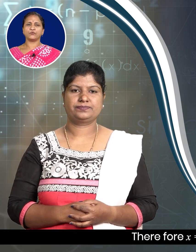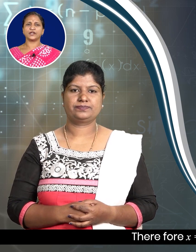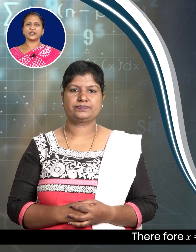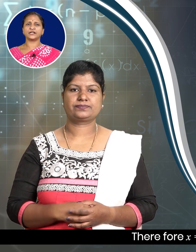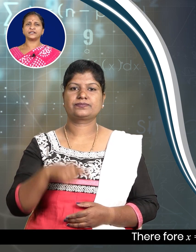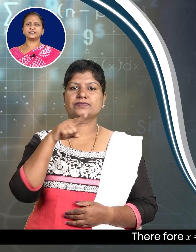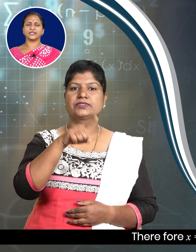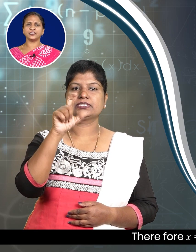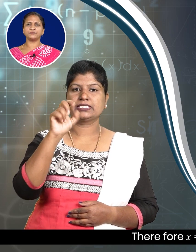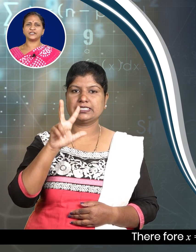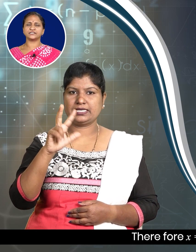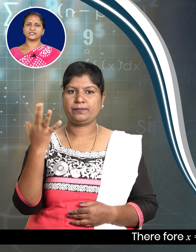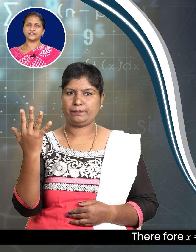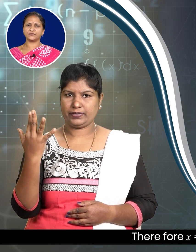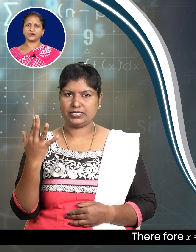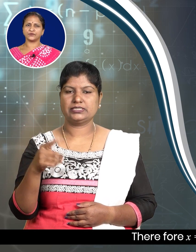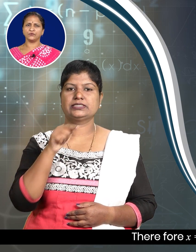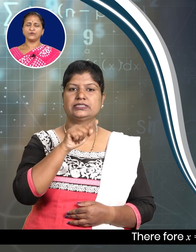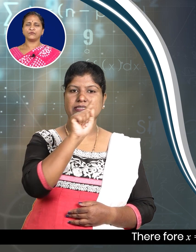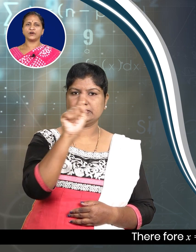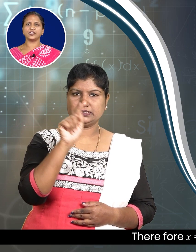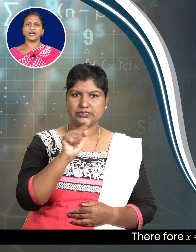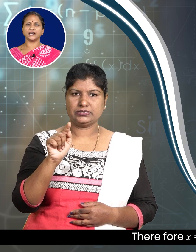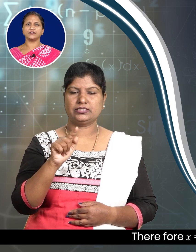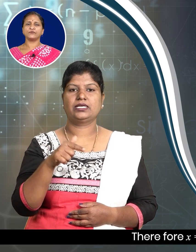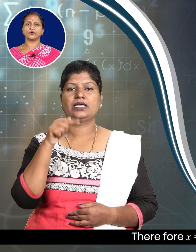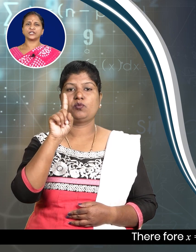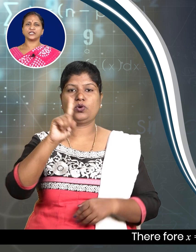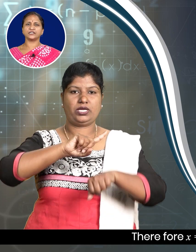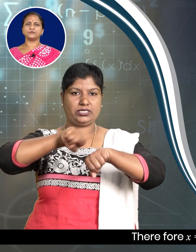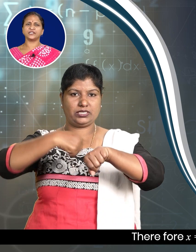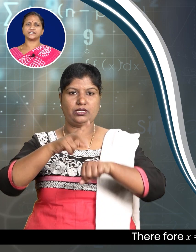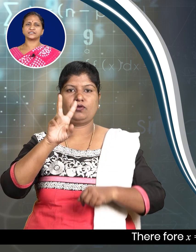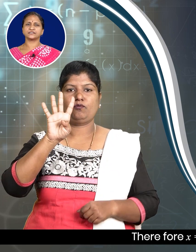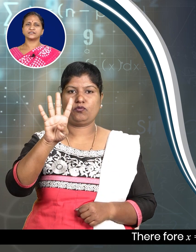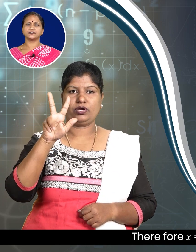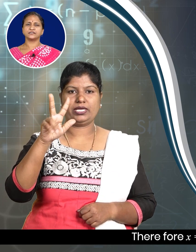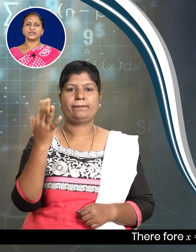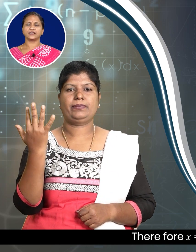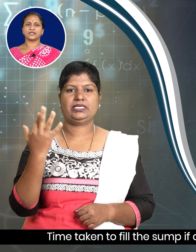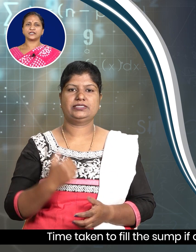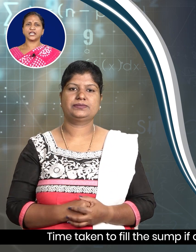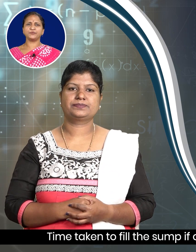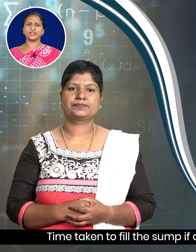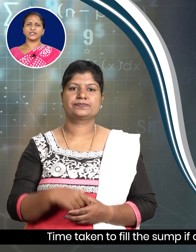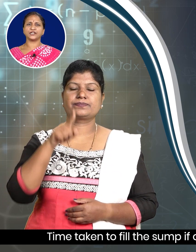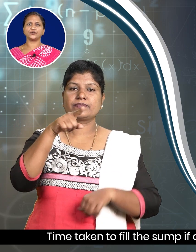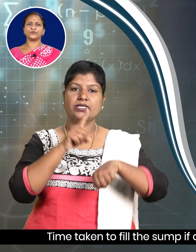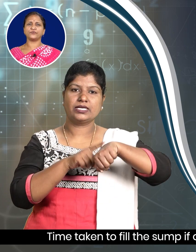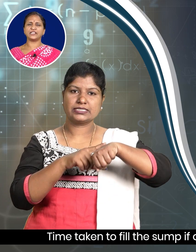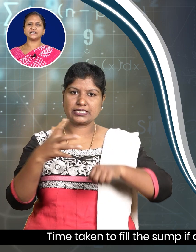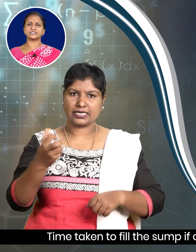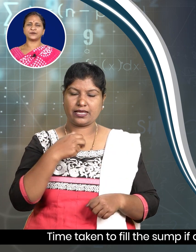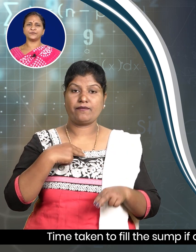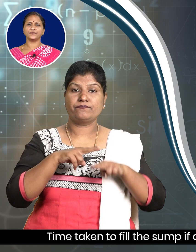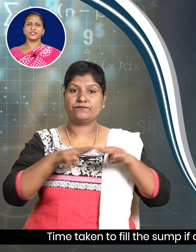Therefore, 108 minutes is equal to 1 hour 48 minutes. The time taken to